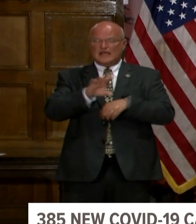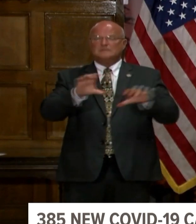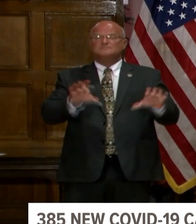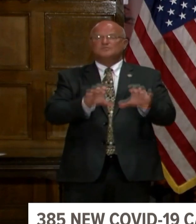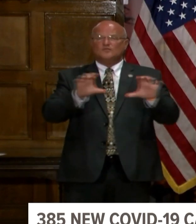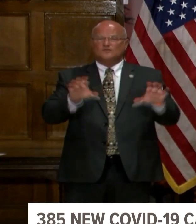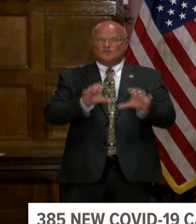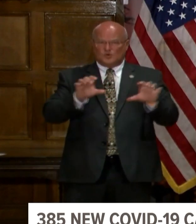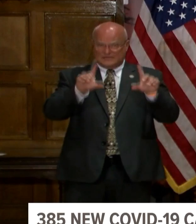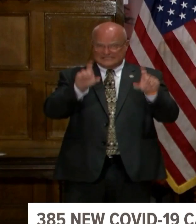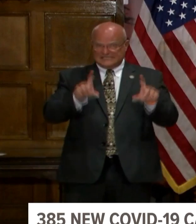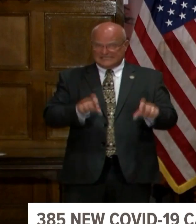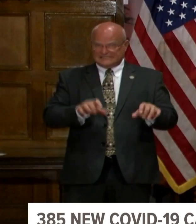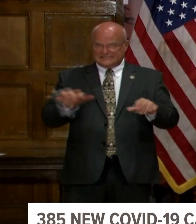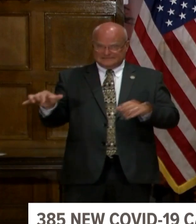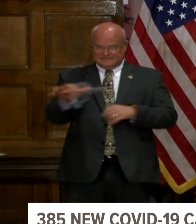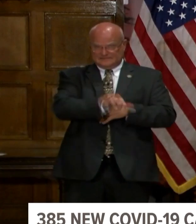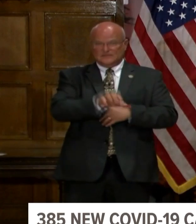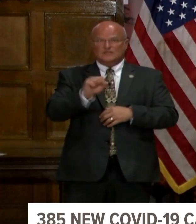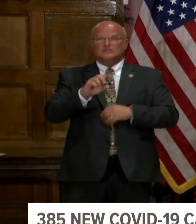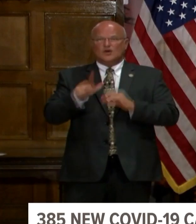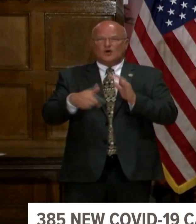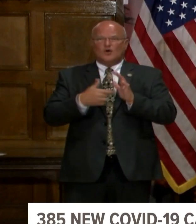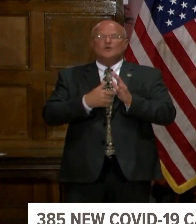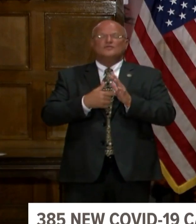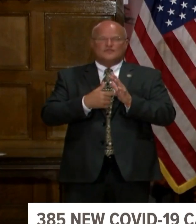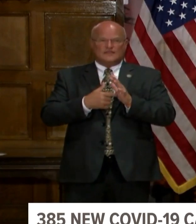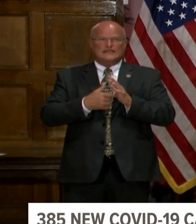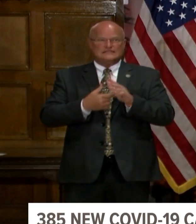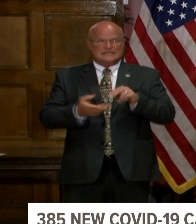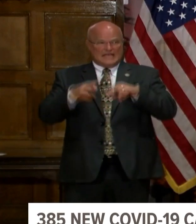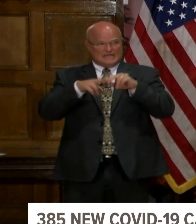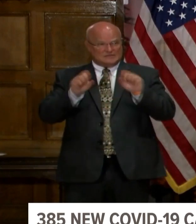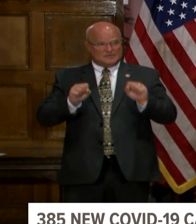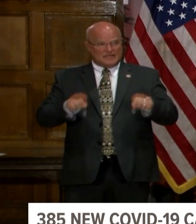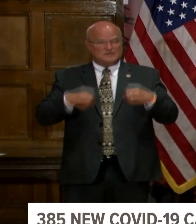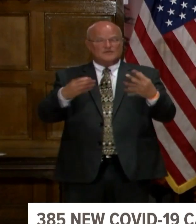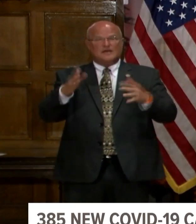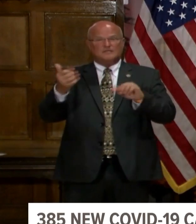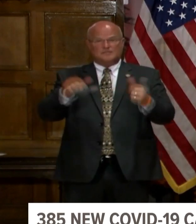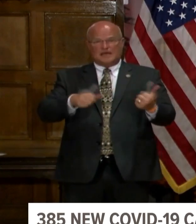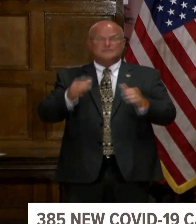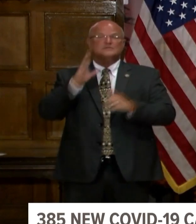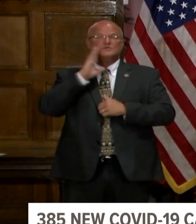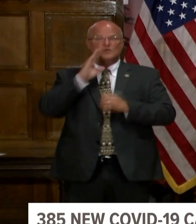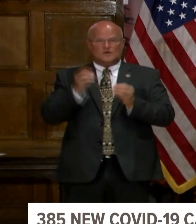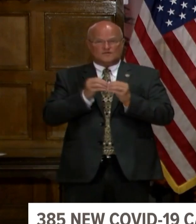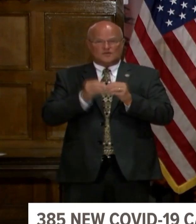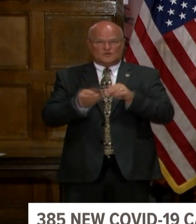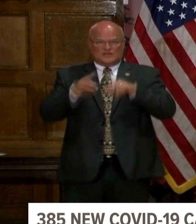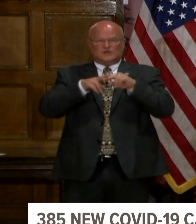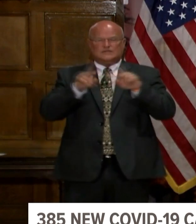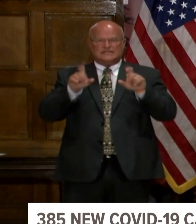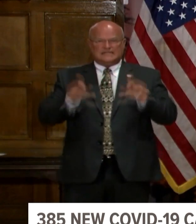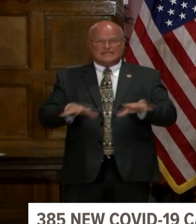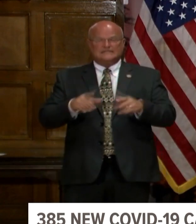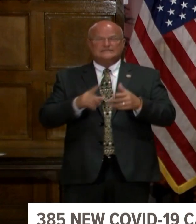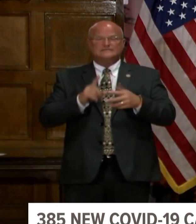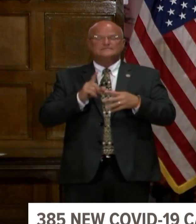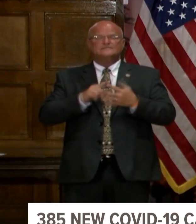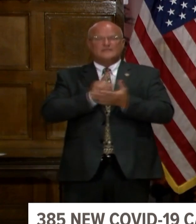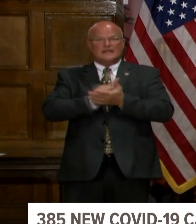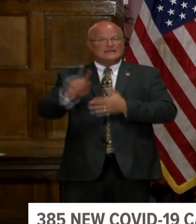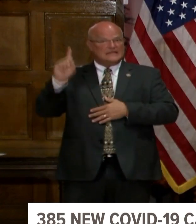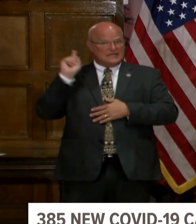performing testing. So this extra capacity provided by Baptist will further increase us. And then